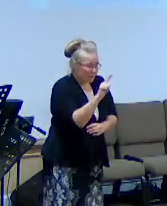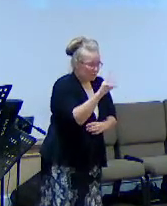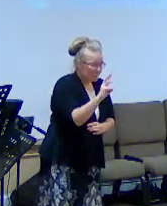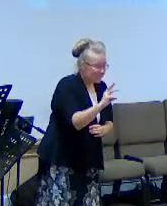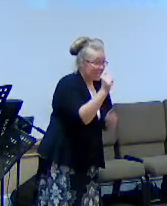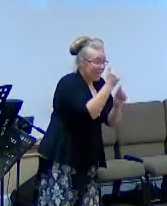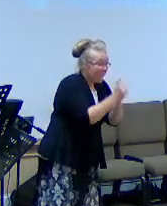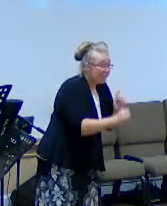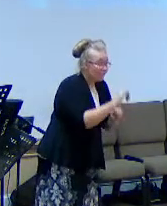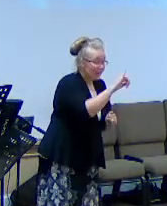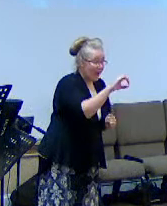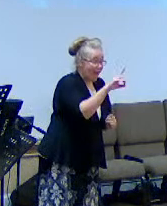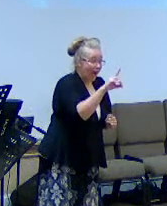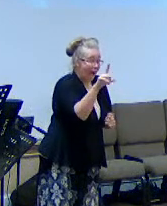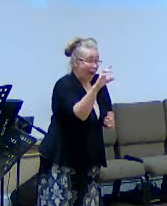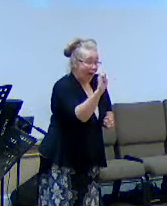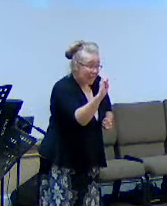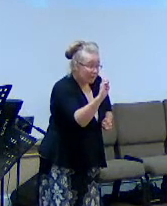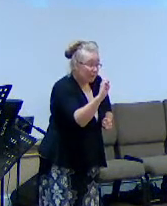say every idle word,